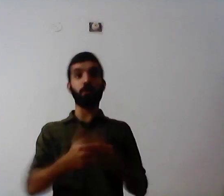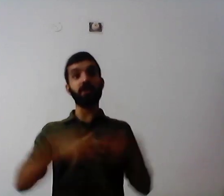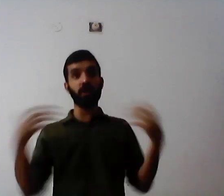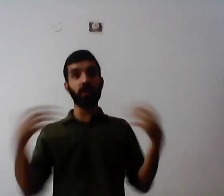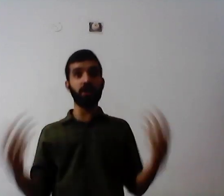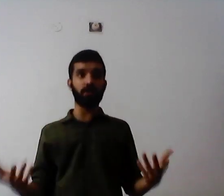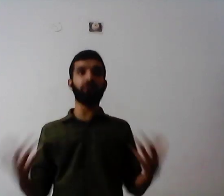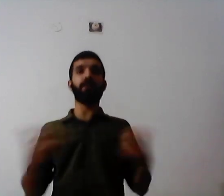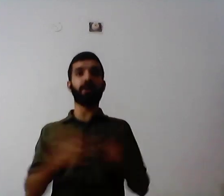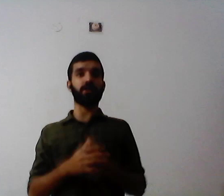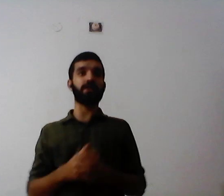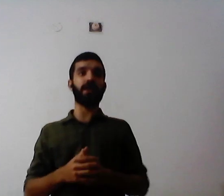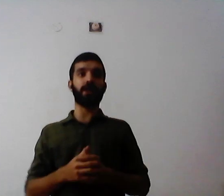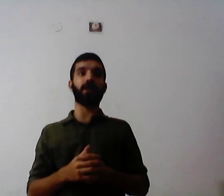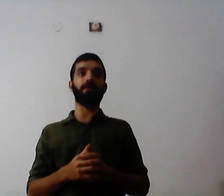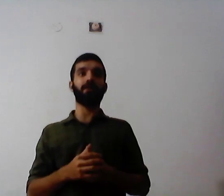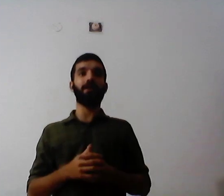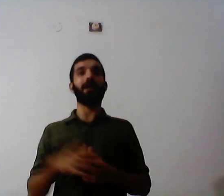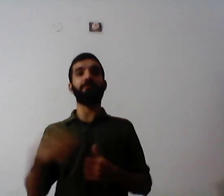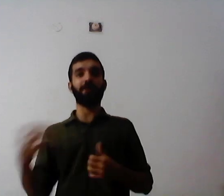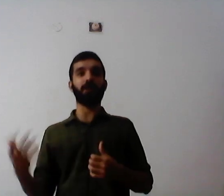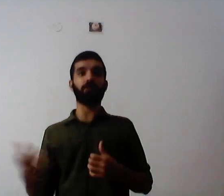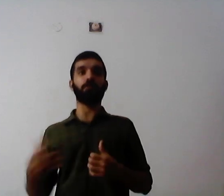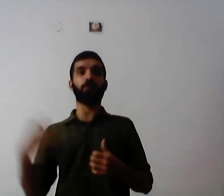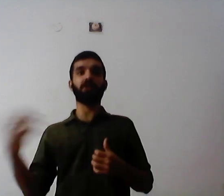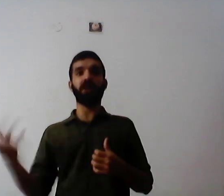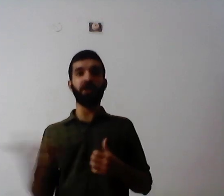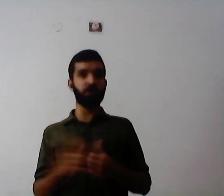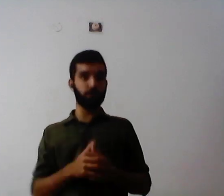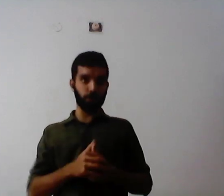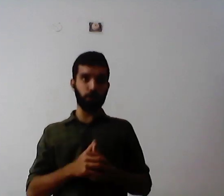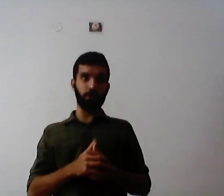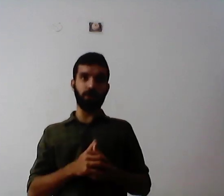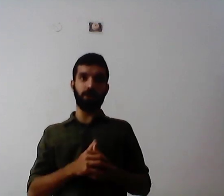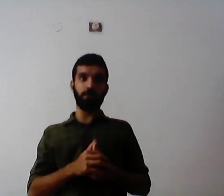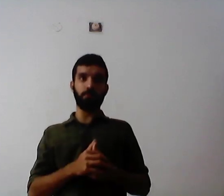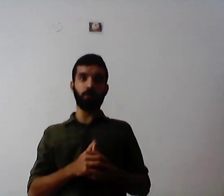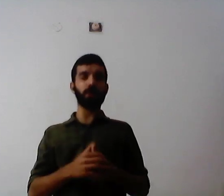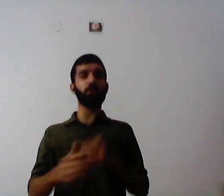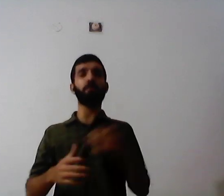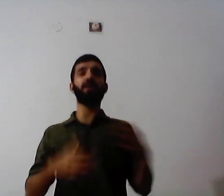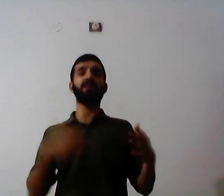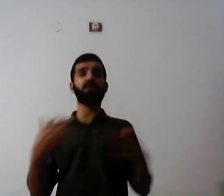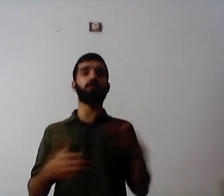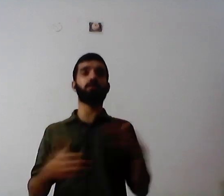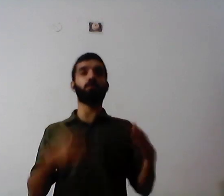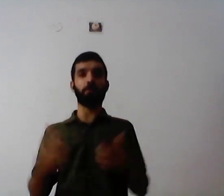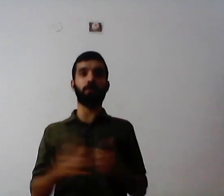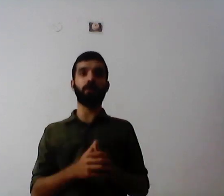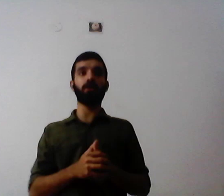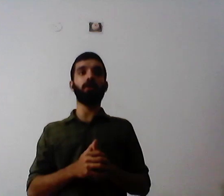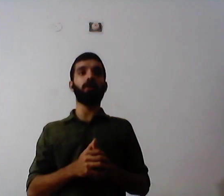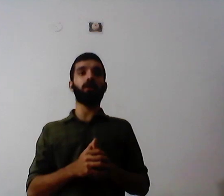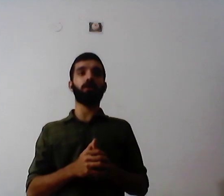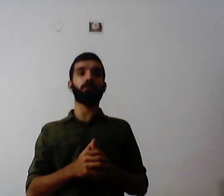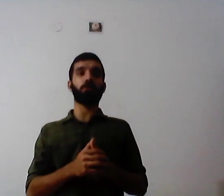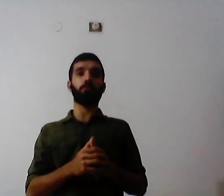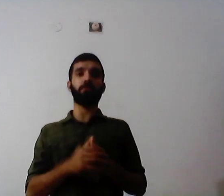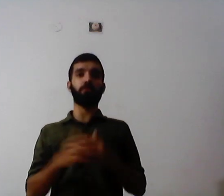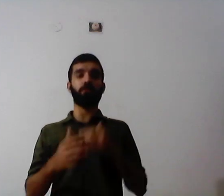there any other factors that can affect or change solubility? Okay, so we'll discuss one by one. First